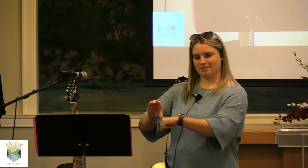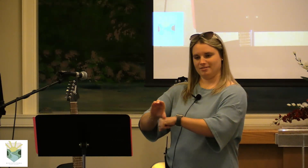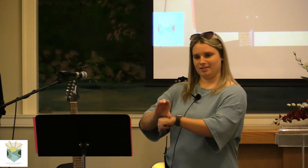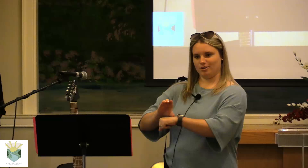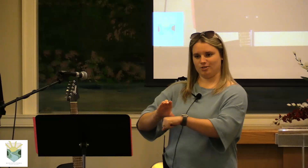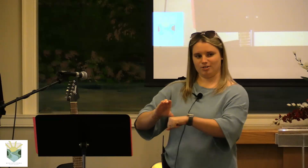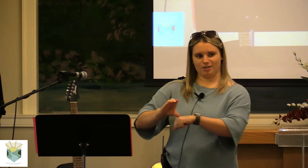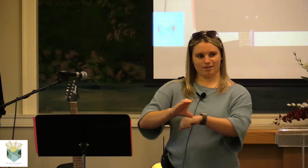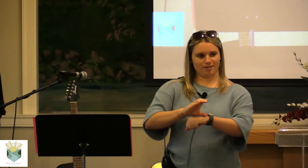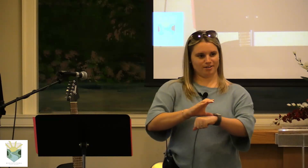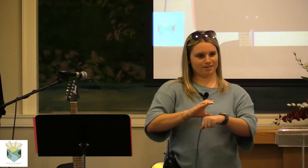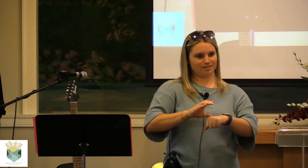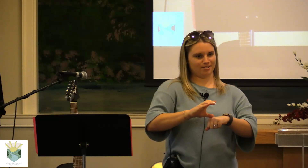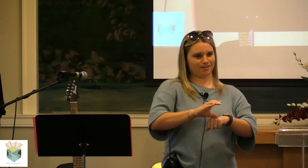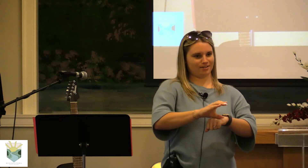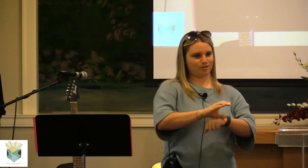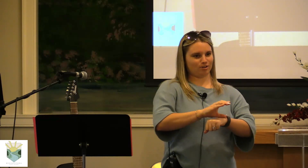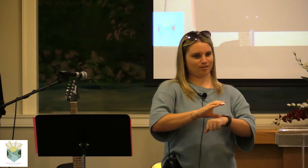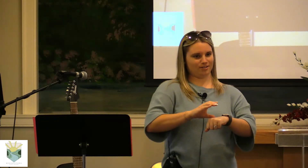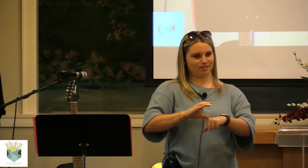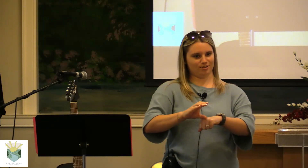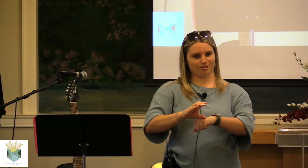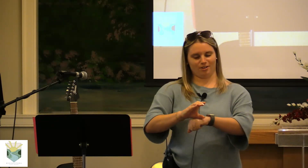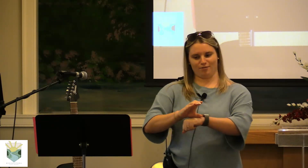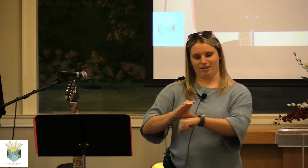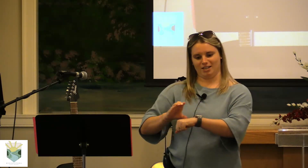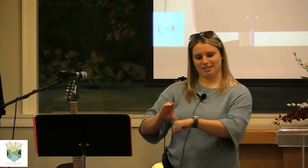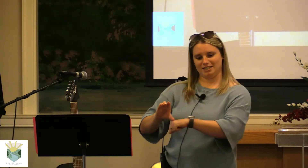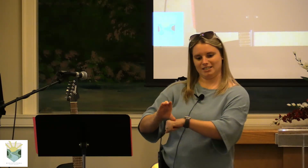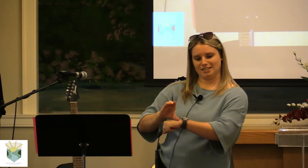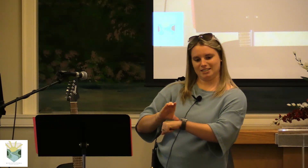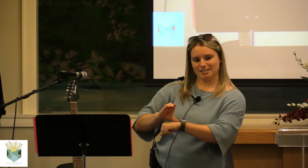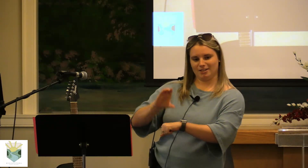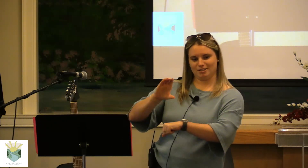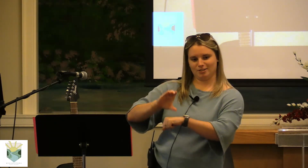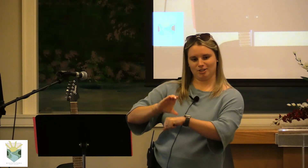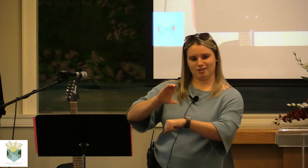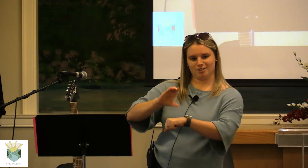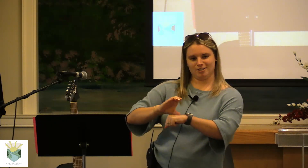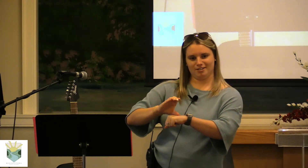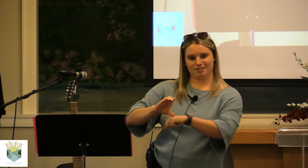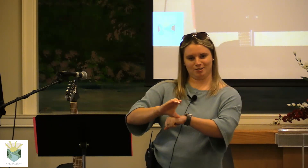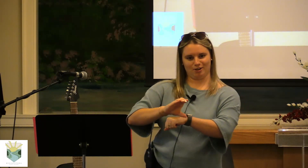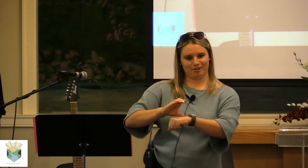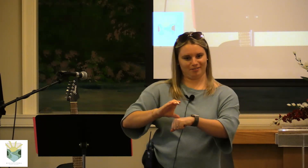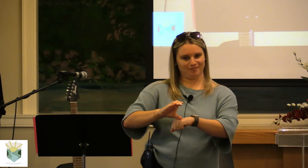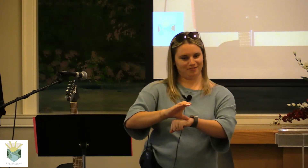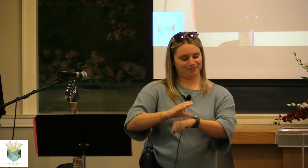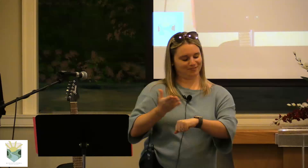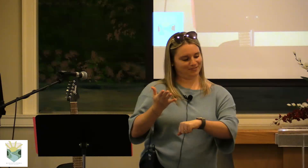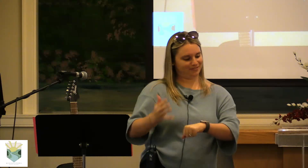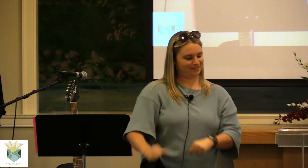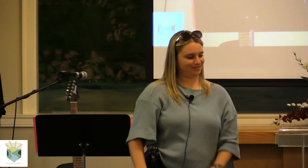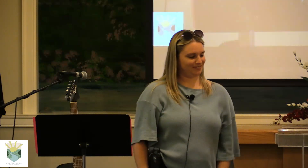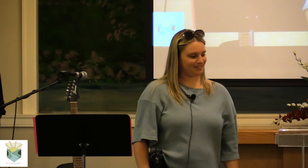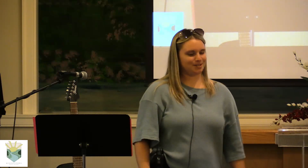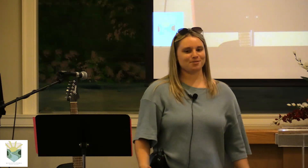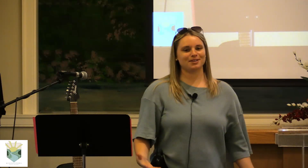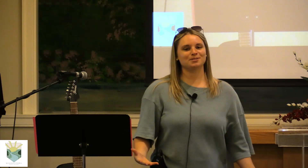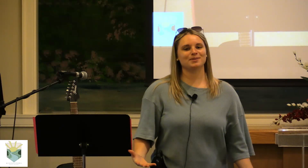Like you're stirring the chocolate in your coffee. So this is church, this is chocolate. Two things we